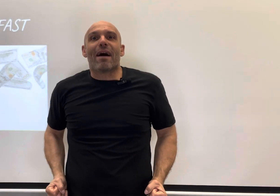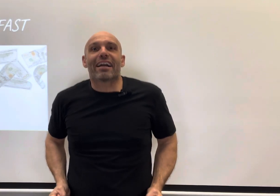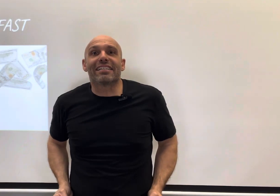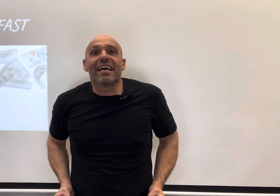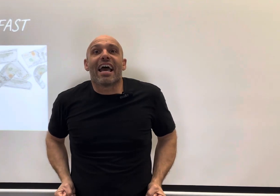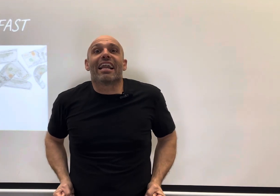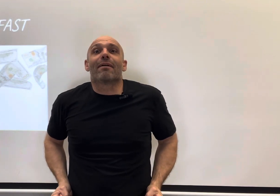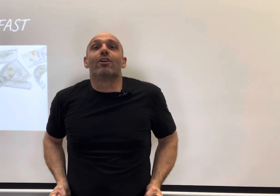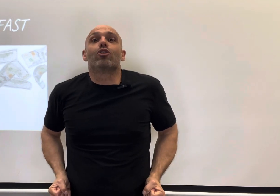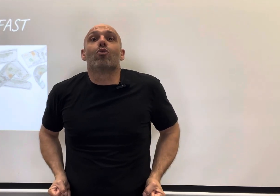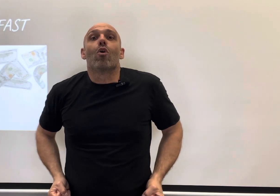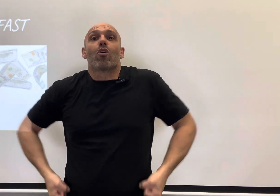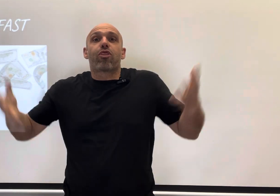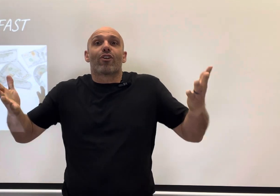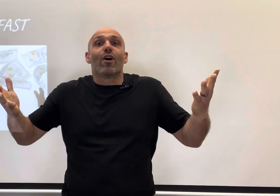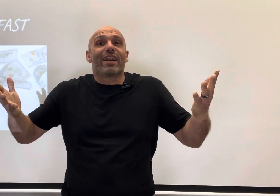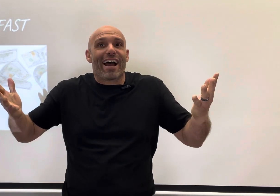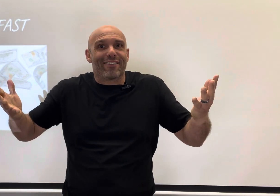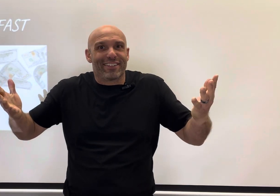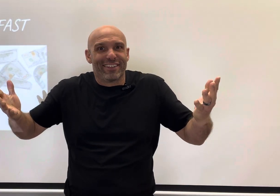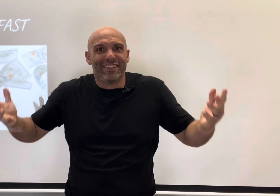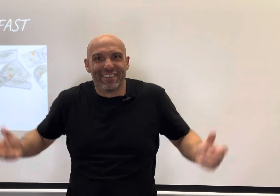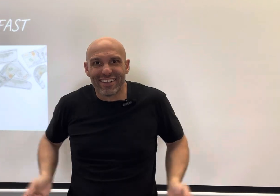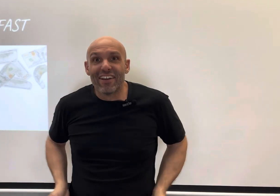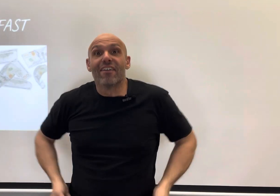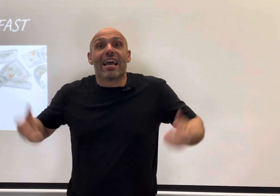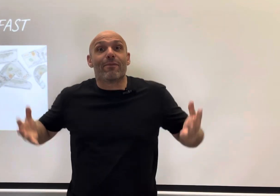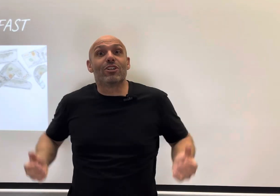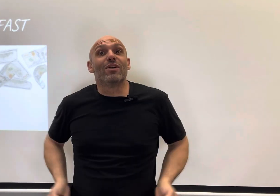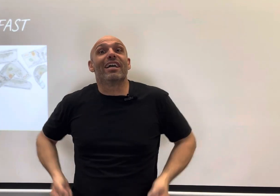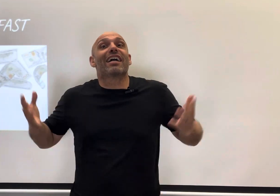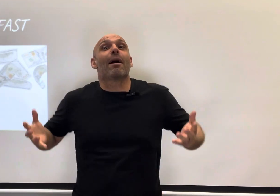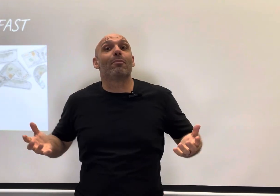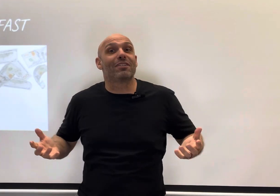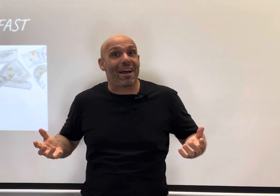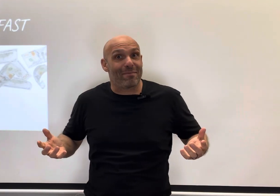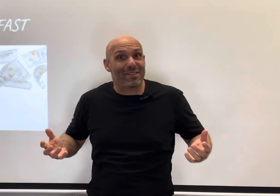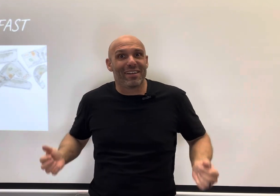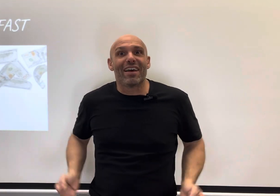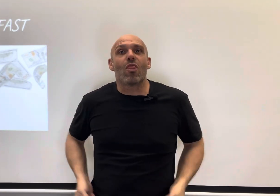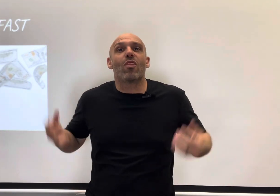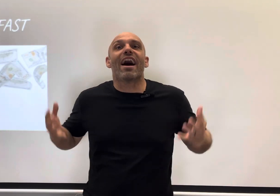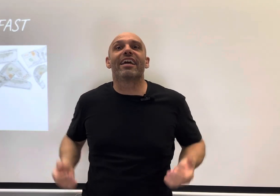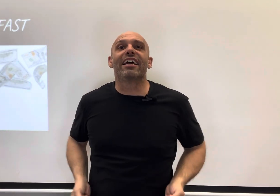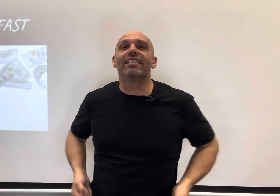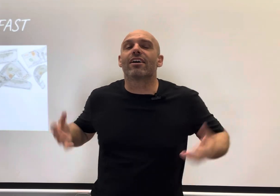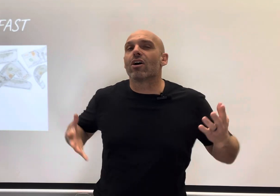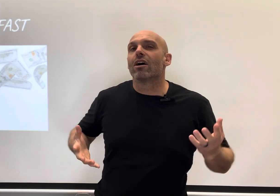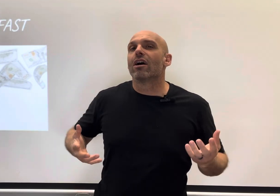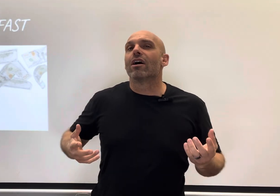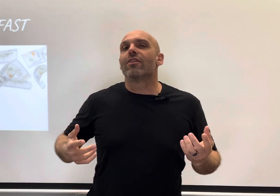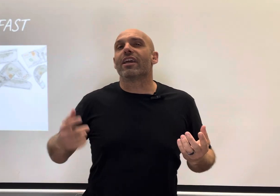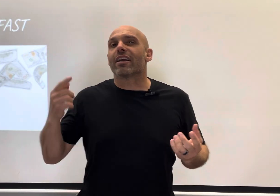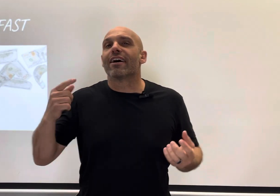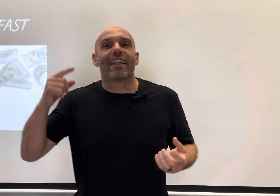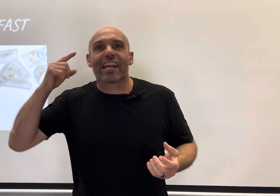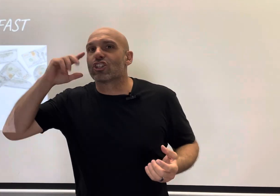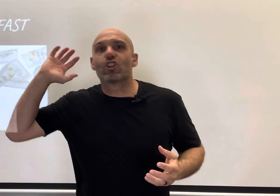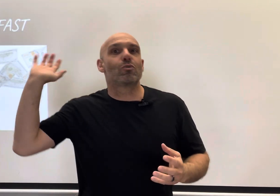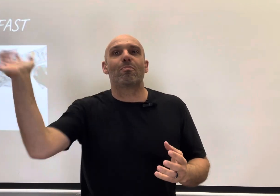pockets and I'm going to throw it out. And we do it a couple times. That is, think like spend